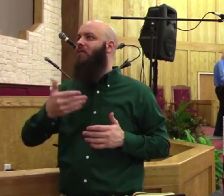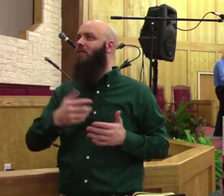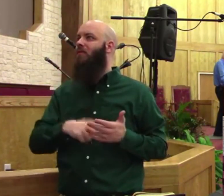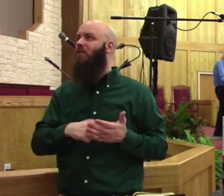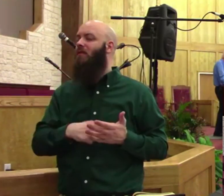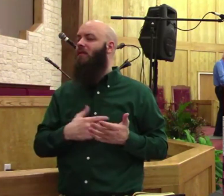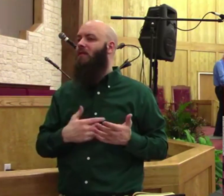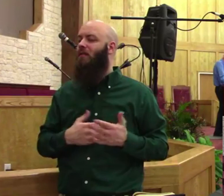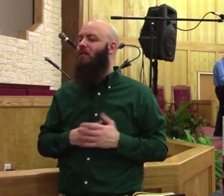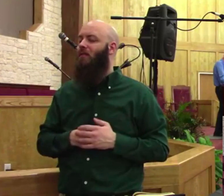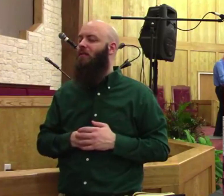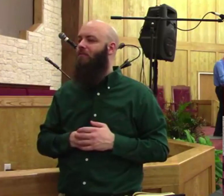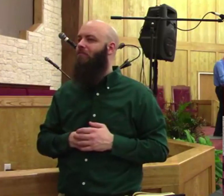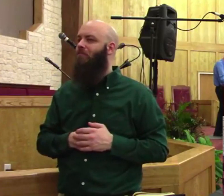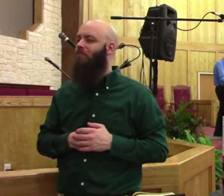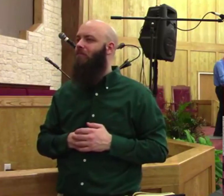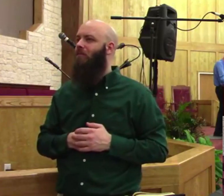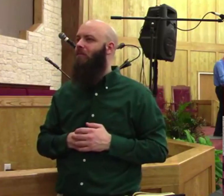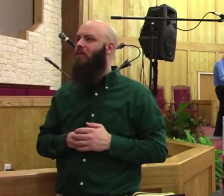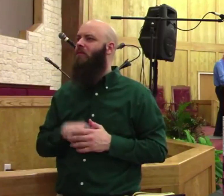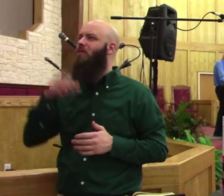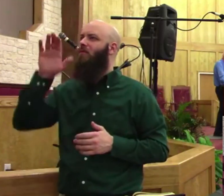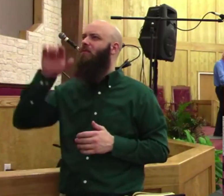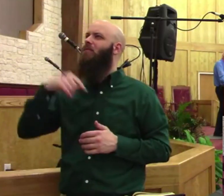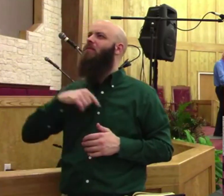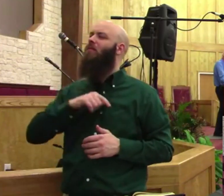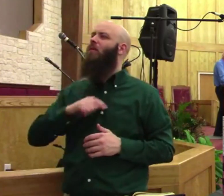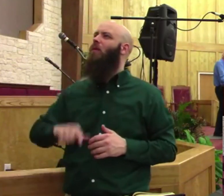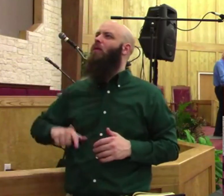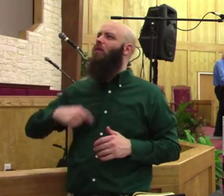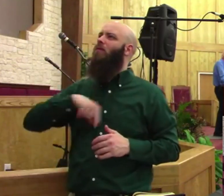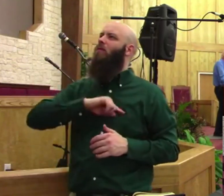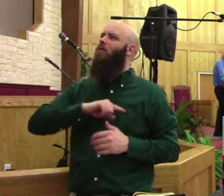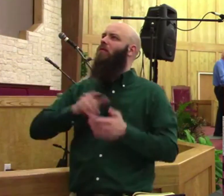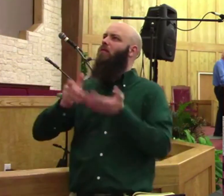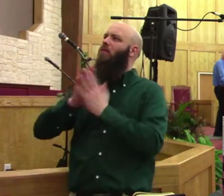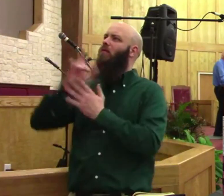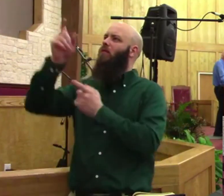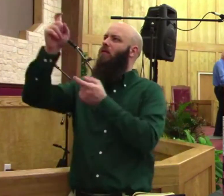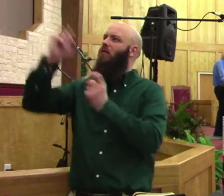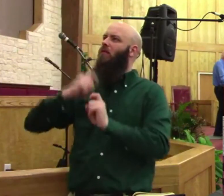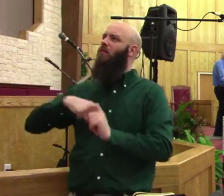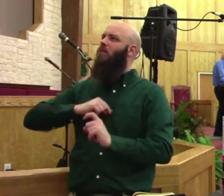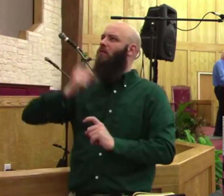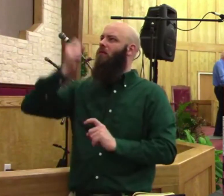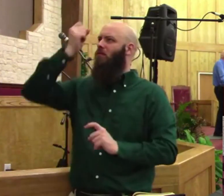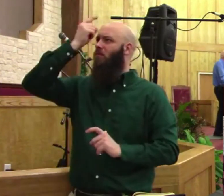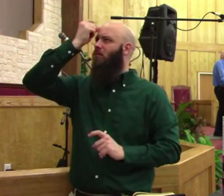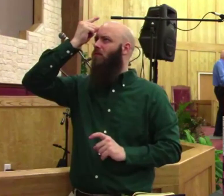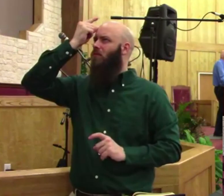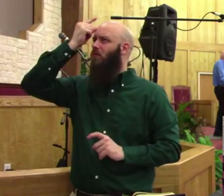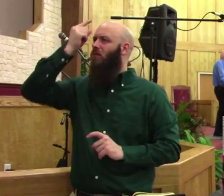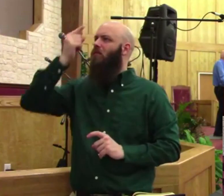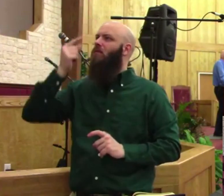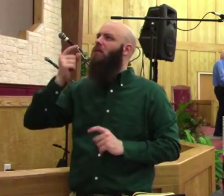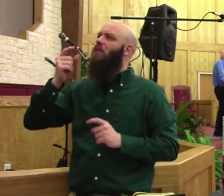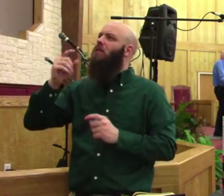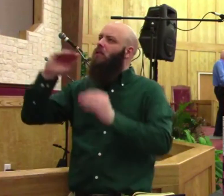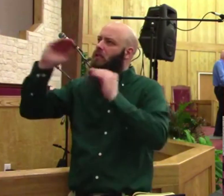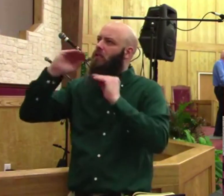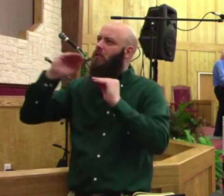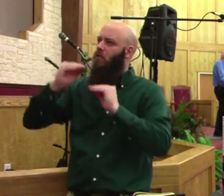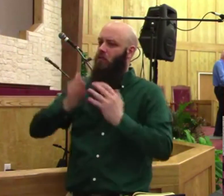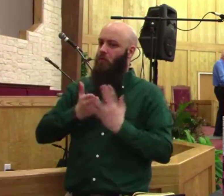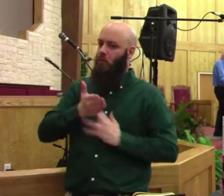And so, Lord, we pray that you would give us understanding. Teach us about these things, even from